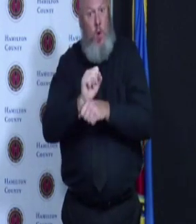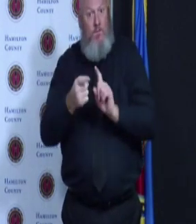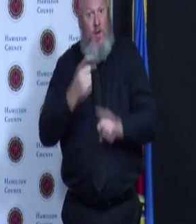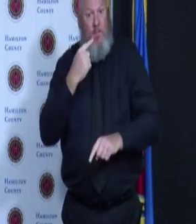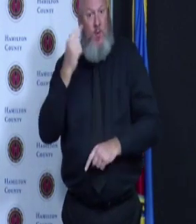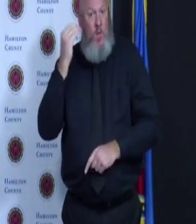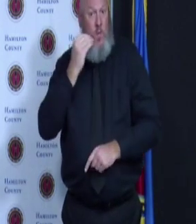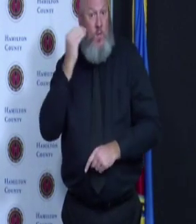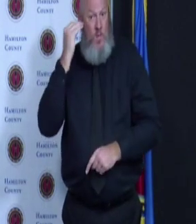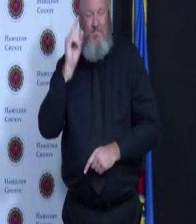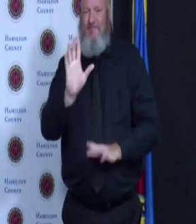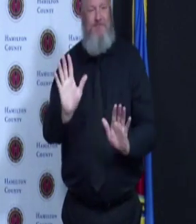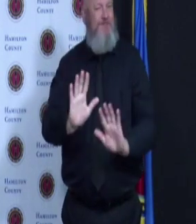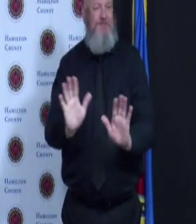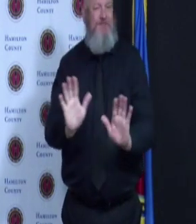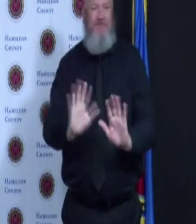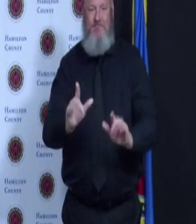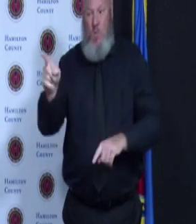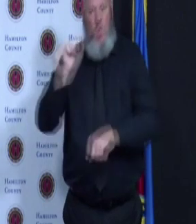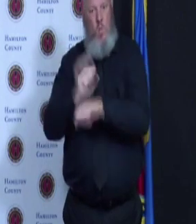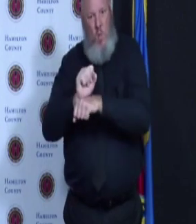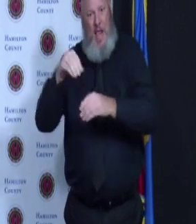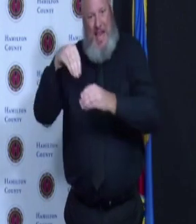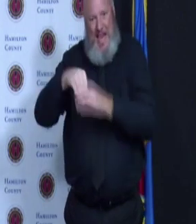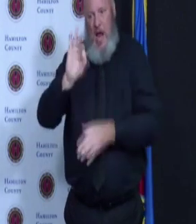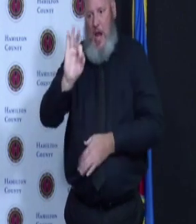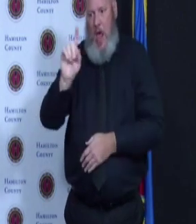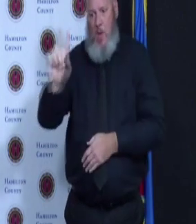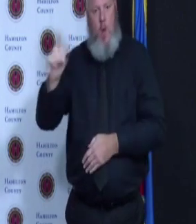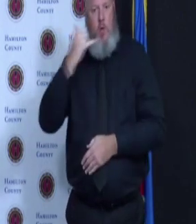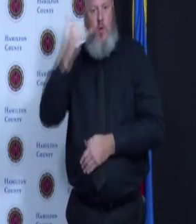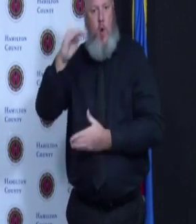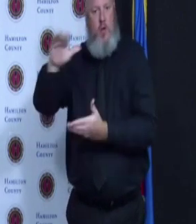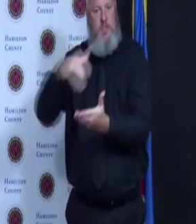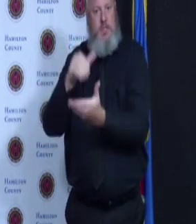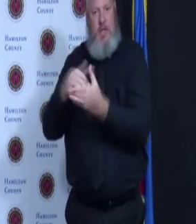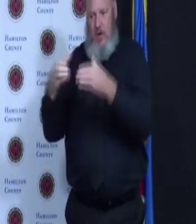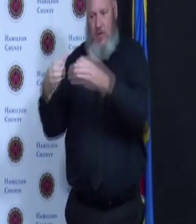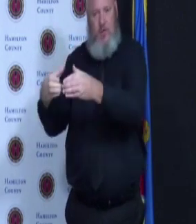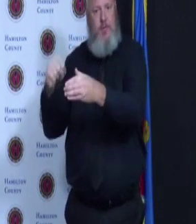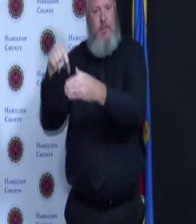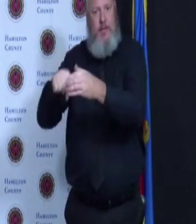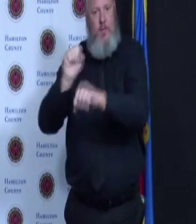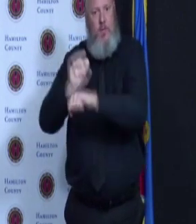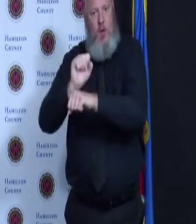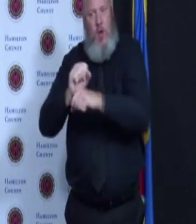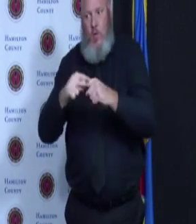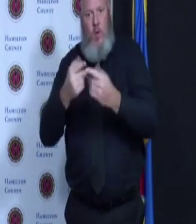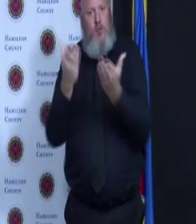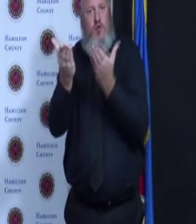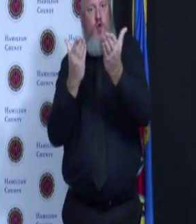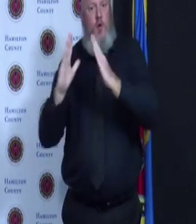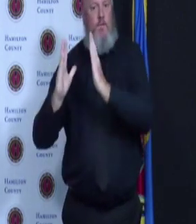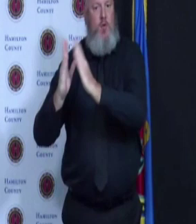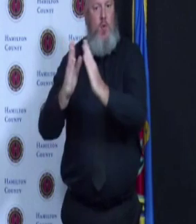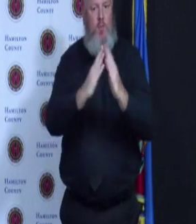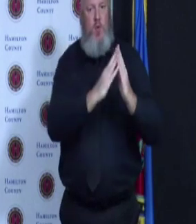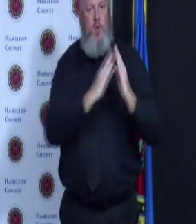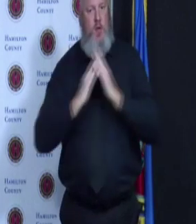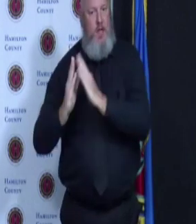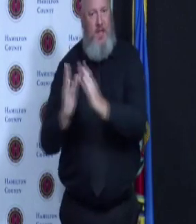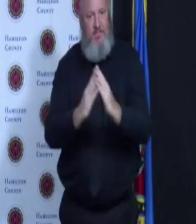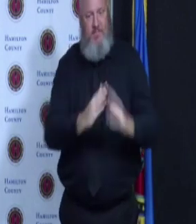protective equipment, to keep our first responders safe during this crisis. And none of our essential operations